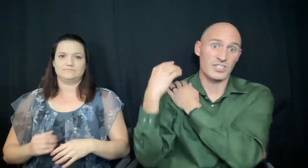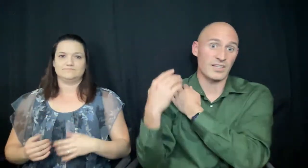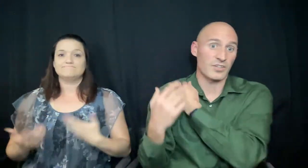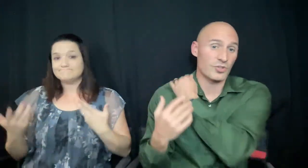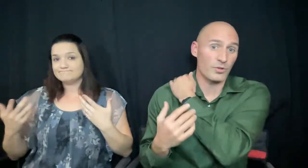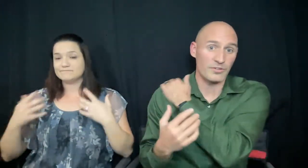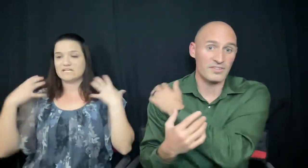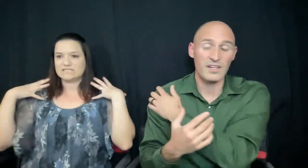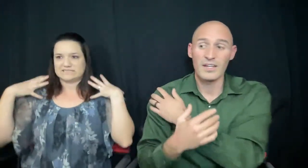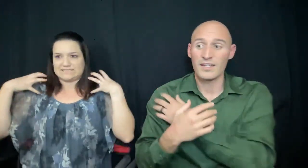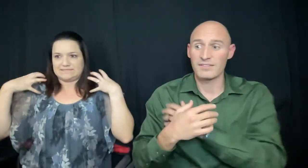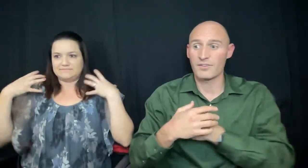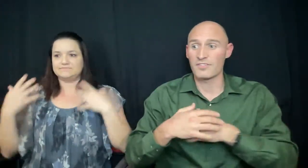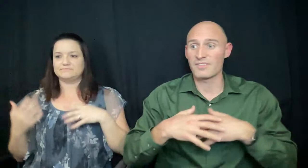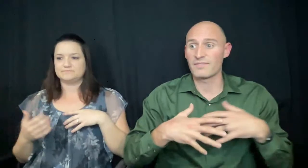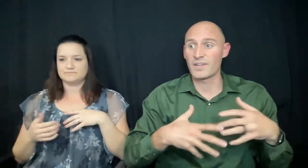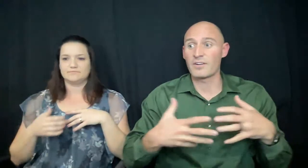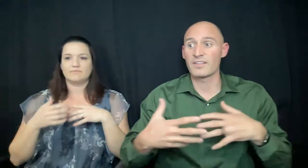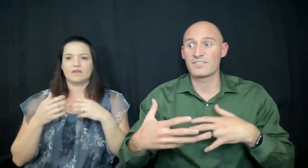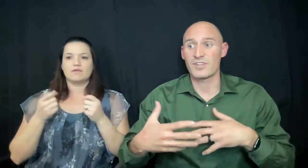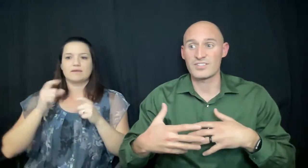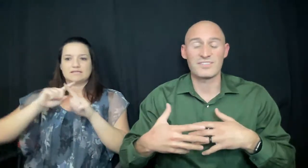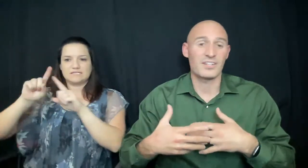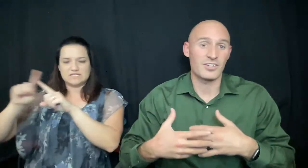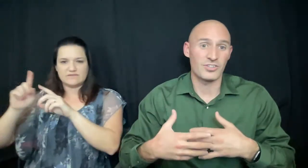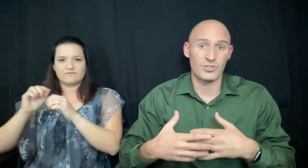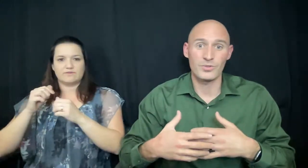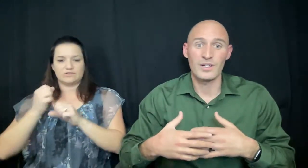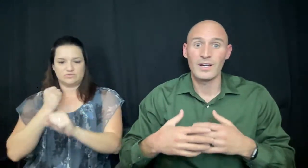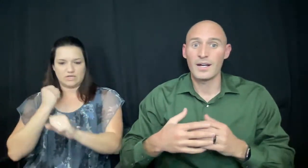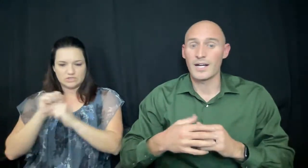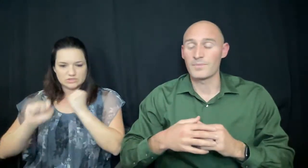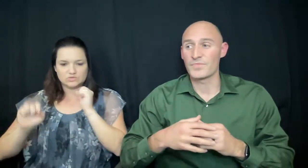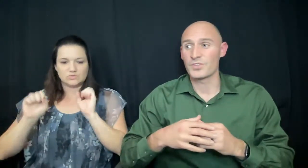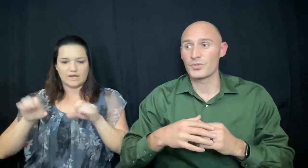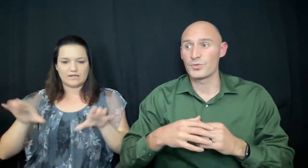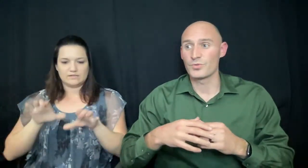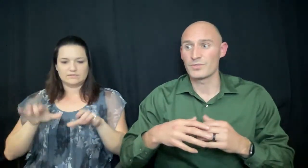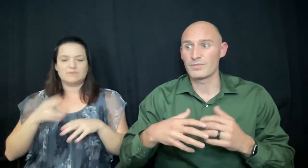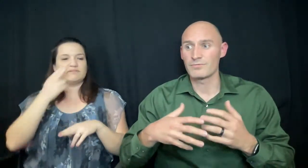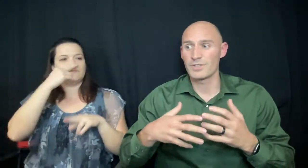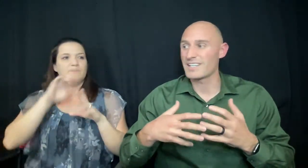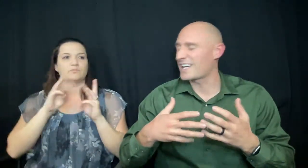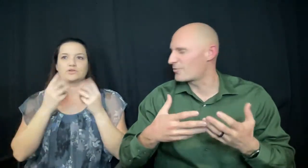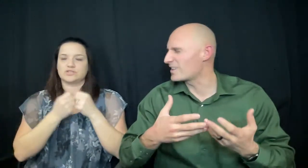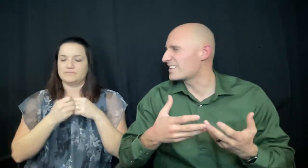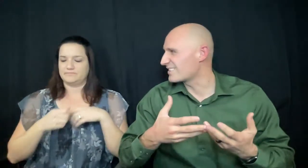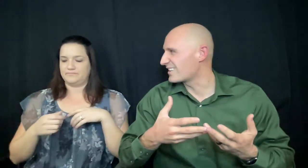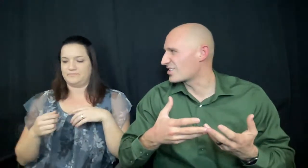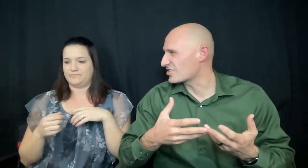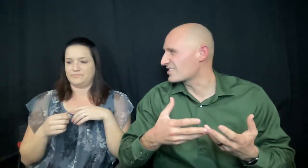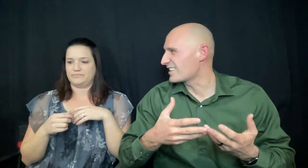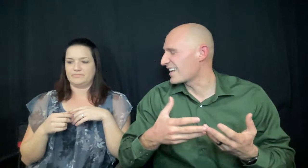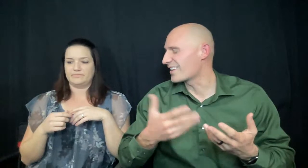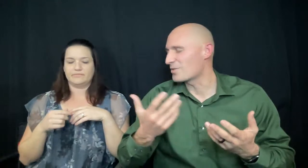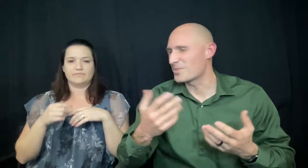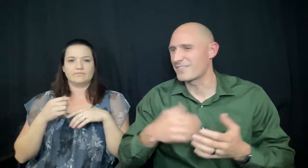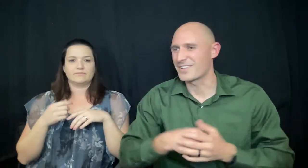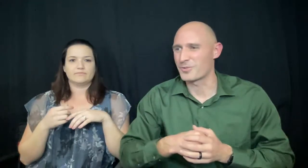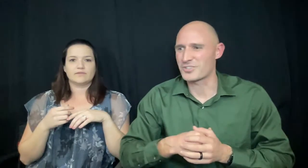in the shoulders. And so there's various stretches that you can do to really kind of release the tension. Yeah, that would be a fun workshop